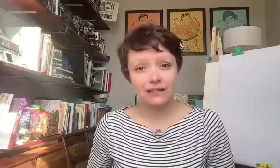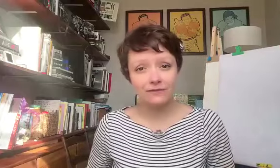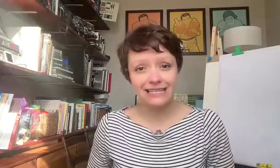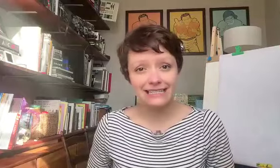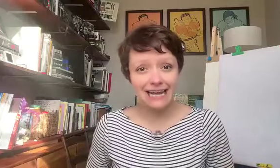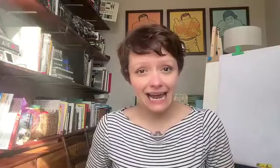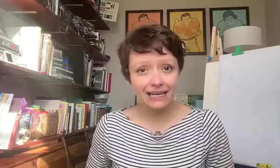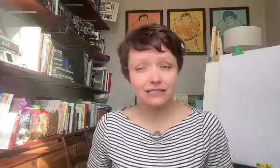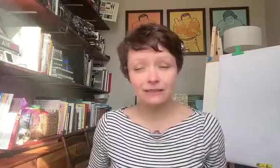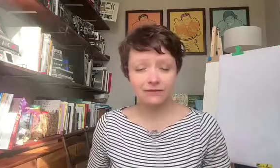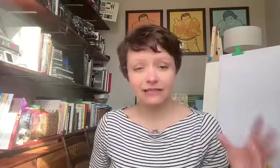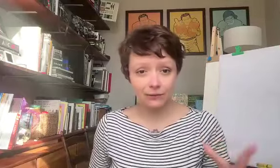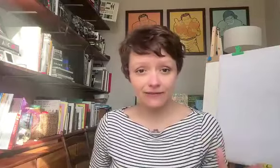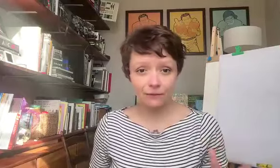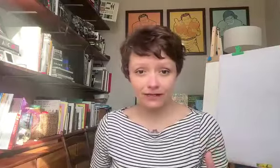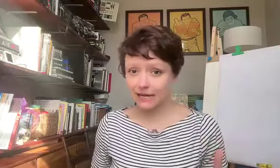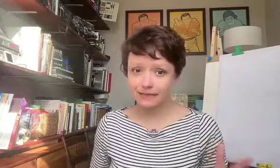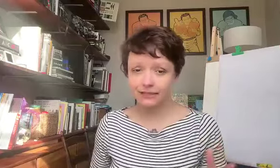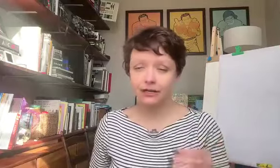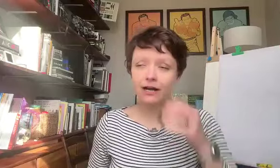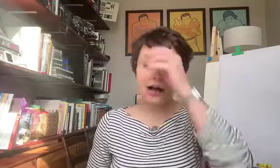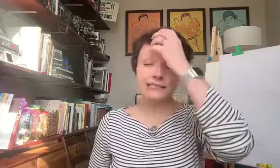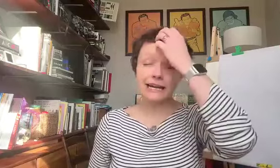of today, specifically within that Ragtime Center setting.